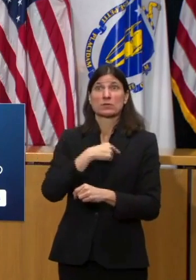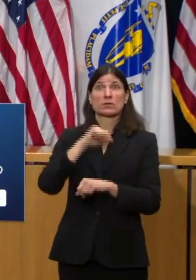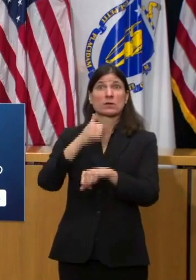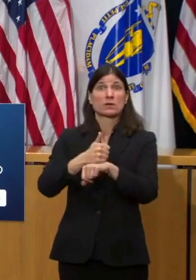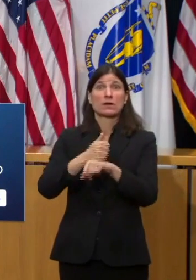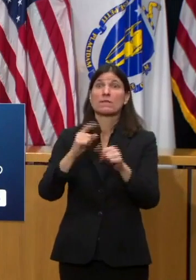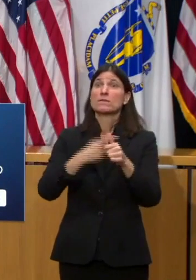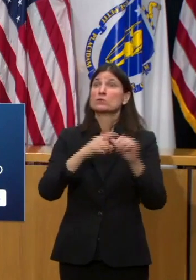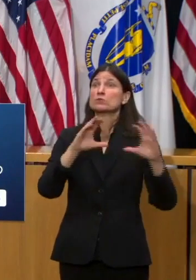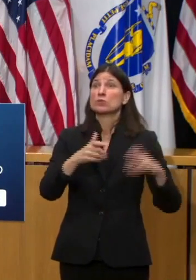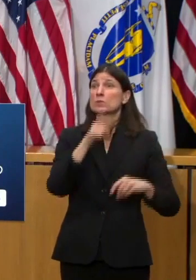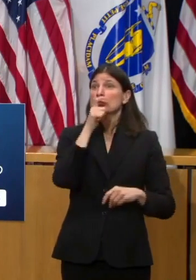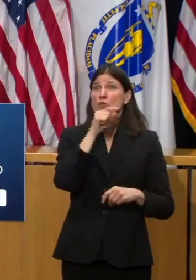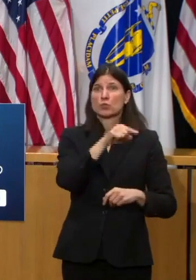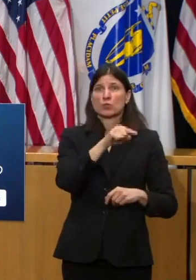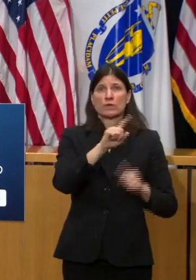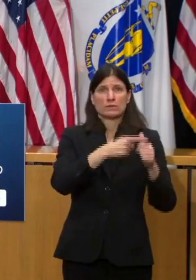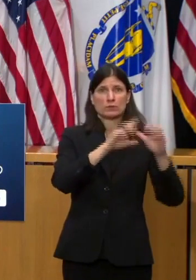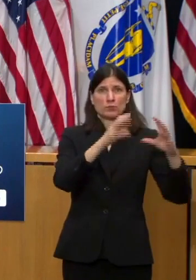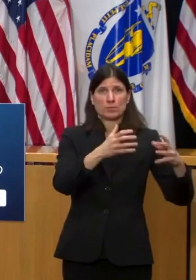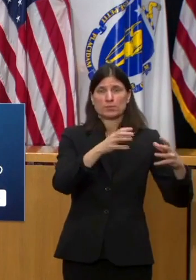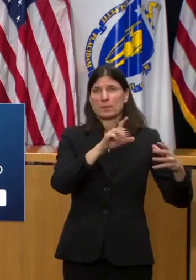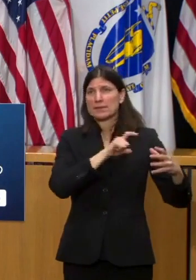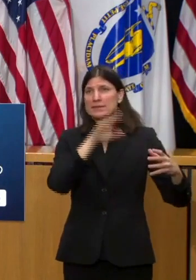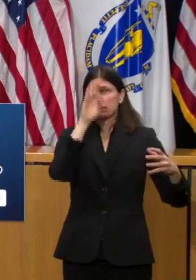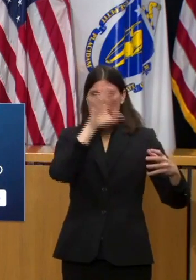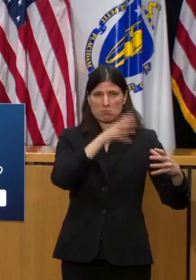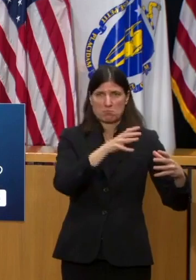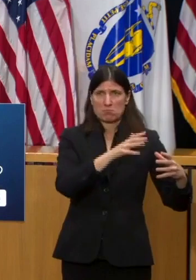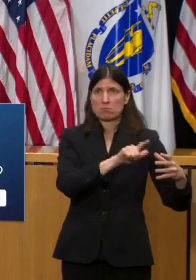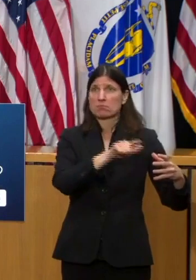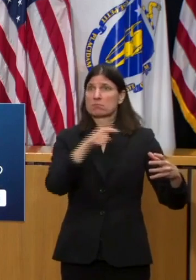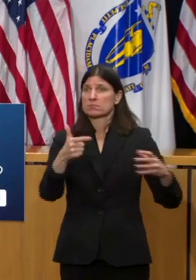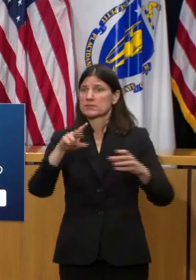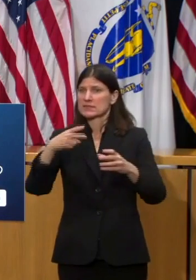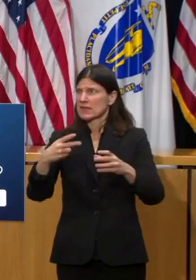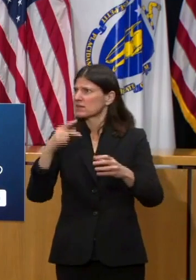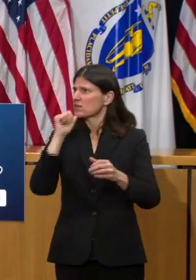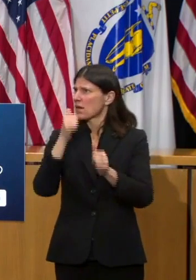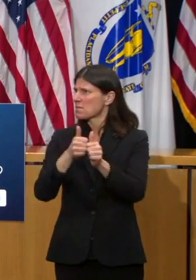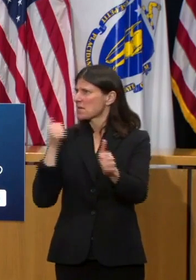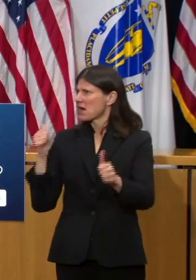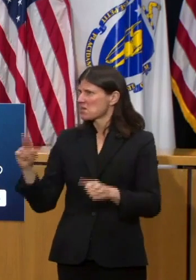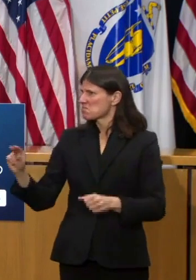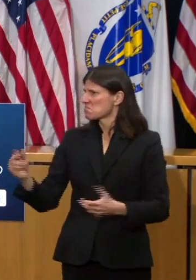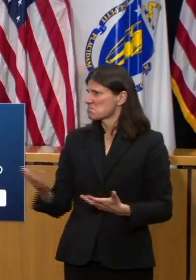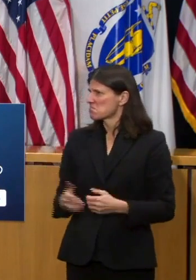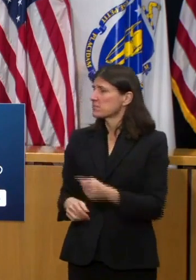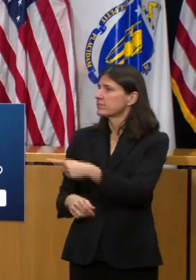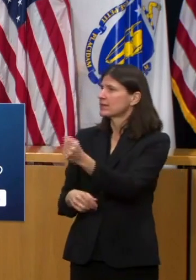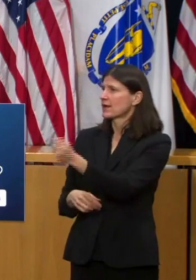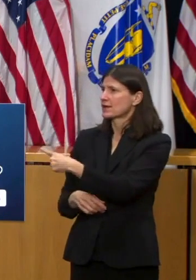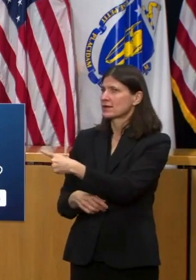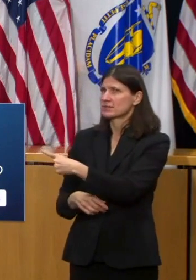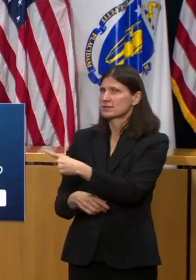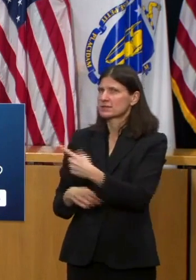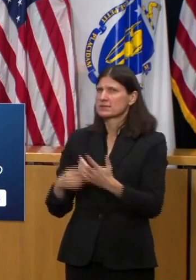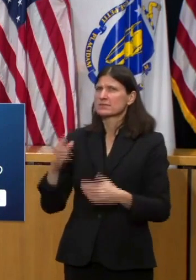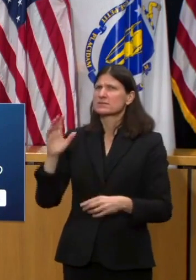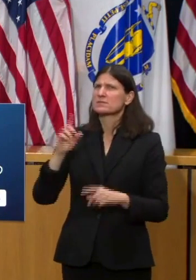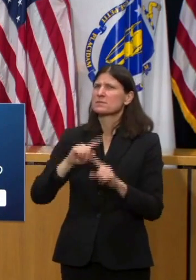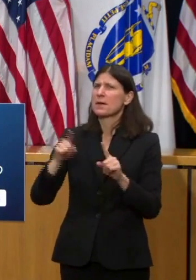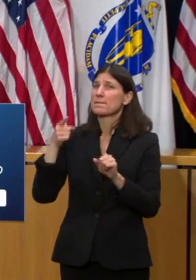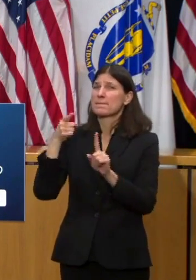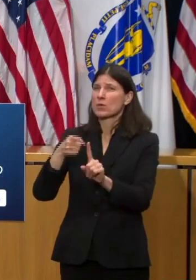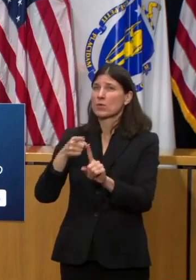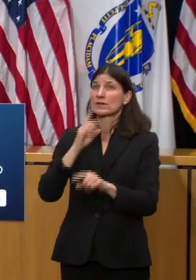is that we believe we're still on track with the basic schedule that we set up when we started. But are we looking at 50% of this next group needs to be vaccinated before